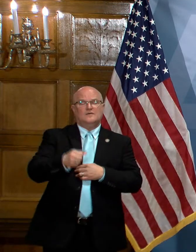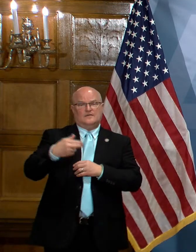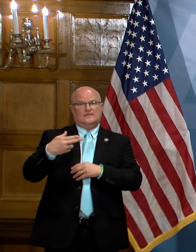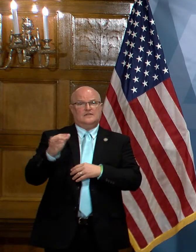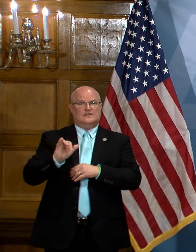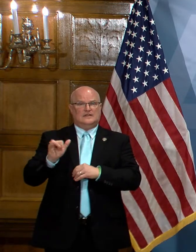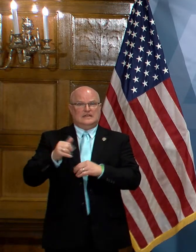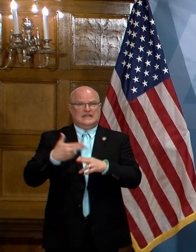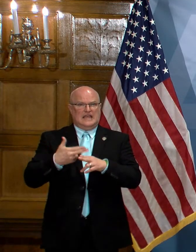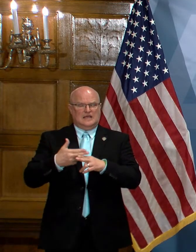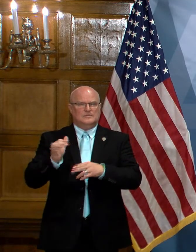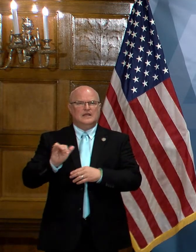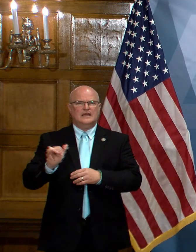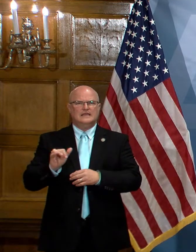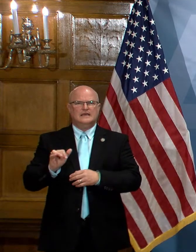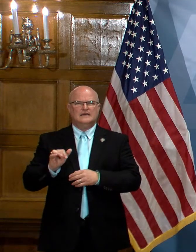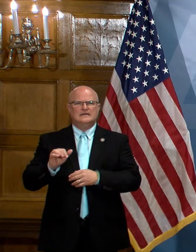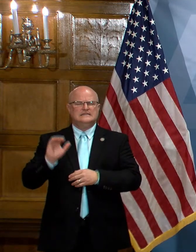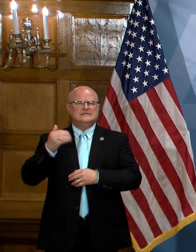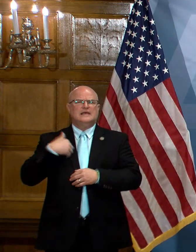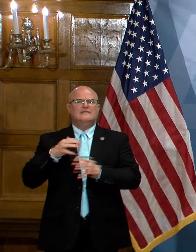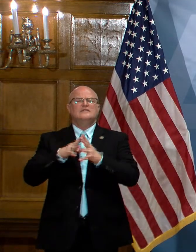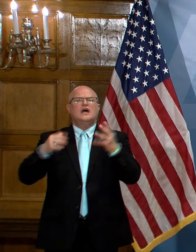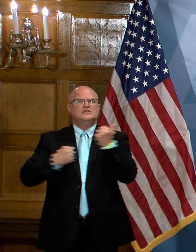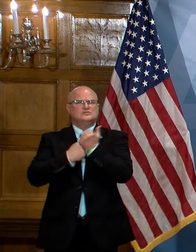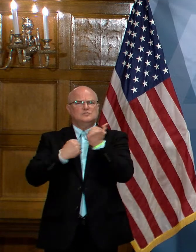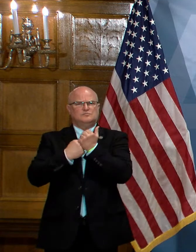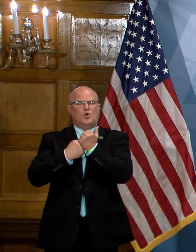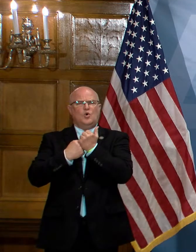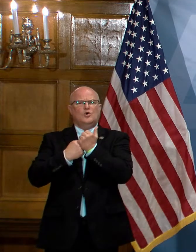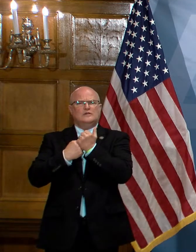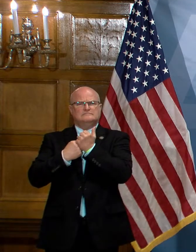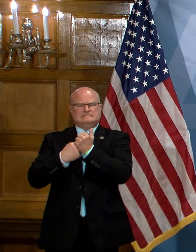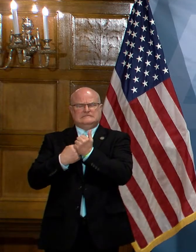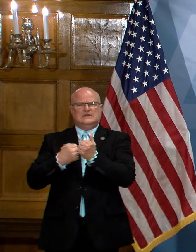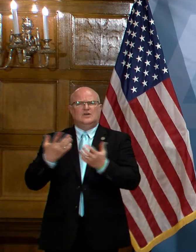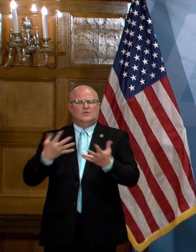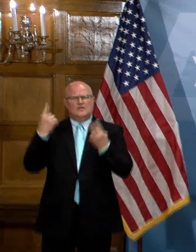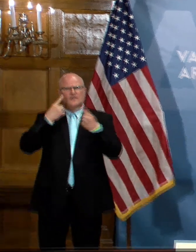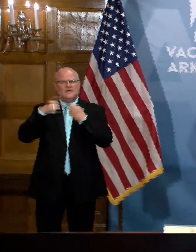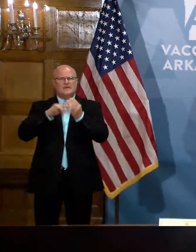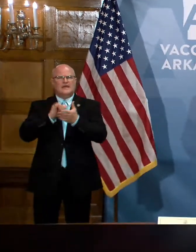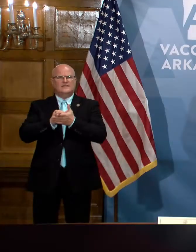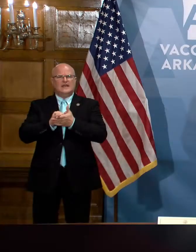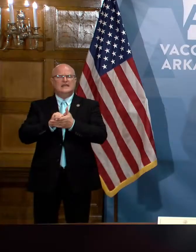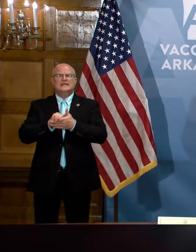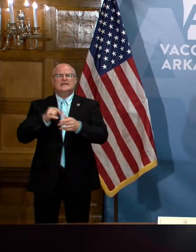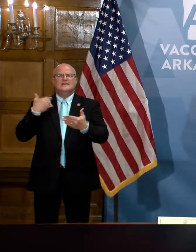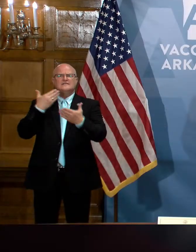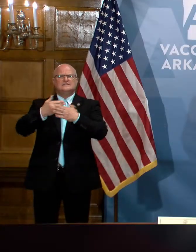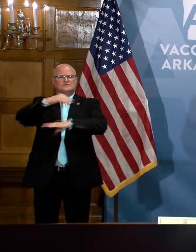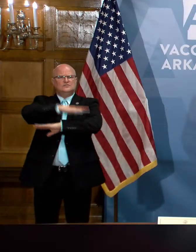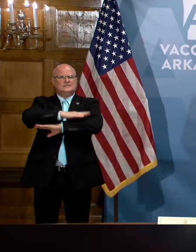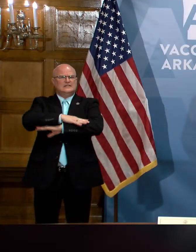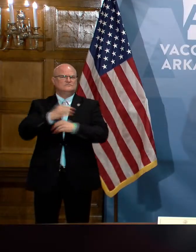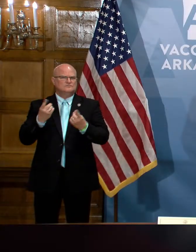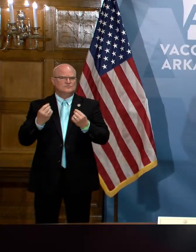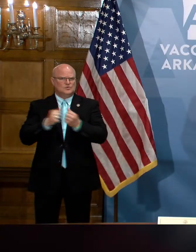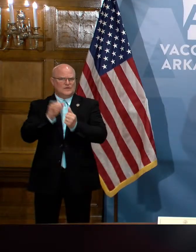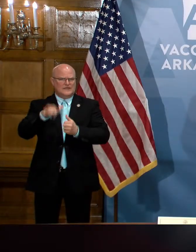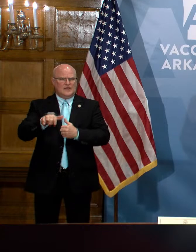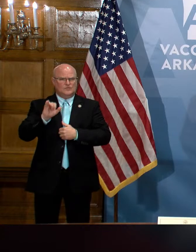likeness, and image. Seems to have a lot of support early on here. Kind of what are your thoughts on that? And if it gets to your desk, do you know what you'll do with that